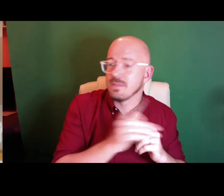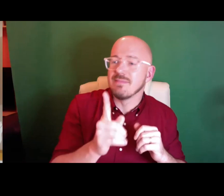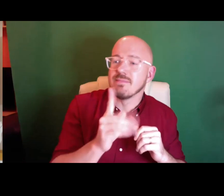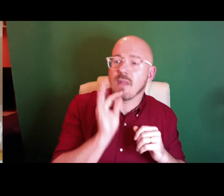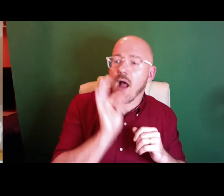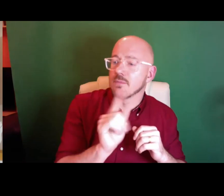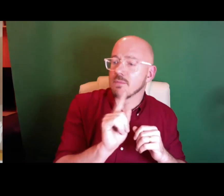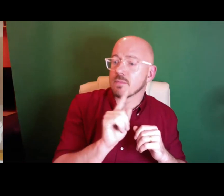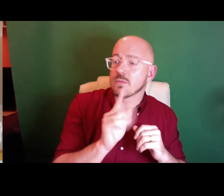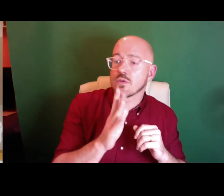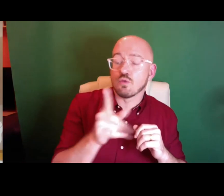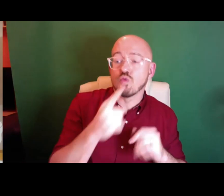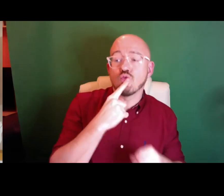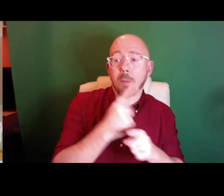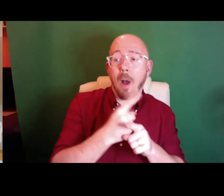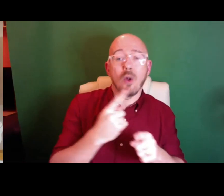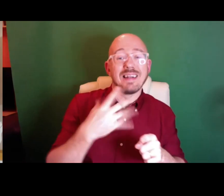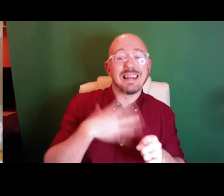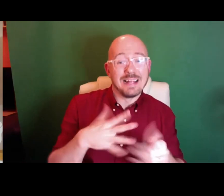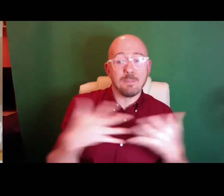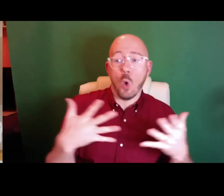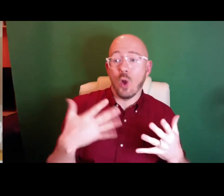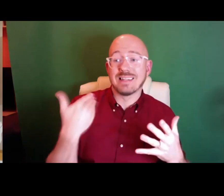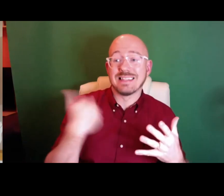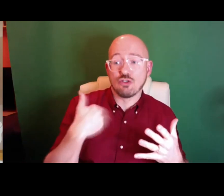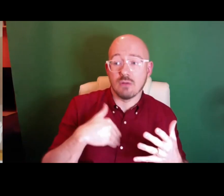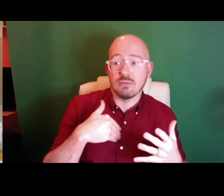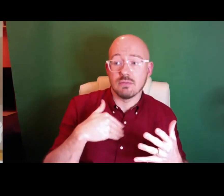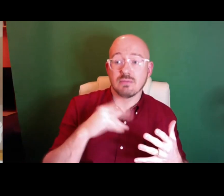So the next question is from someone called Louise.